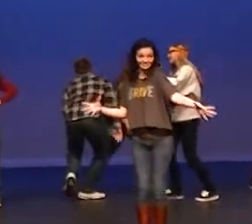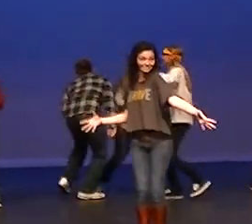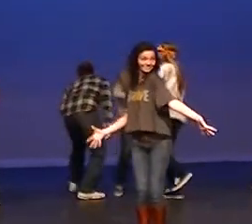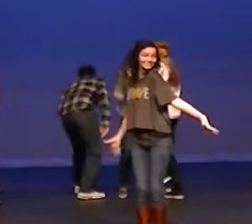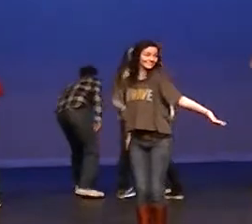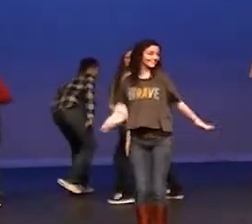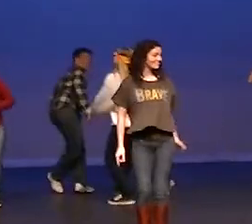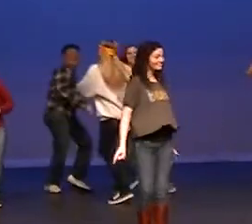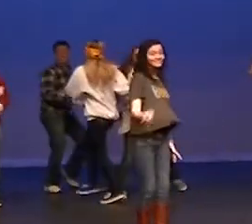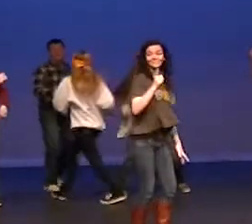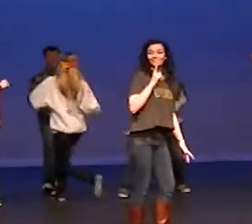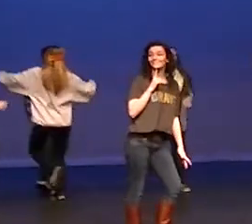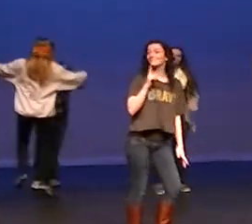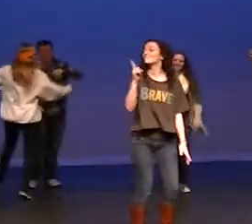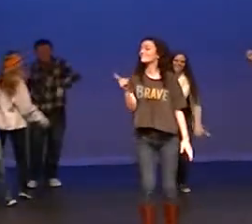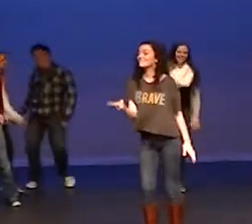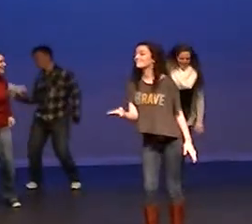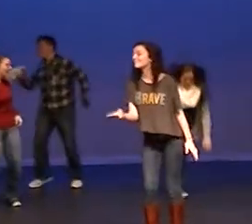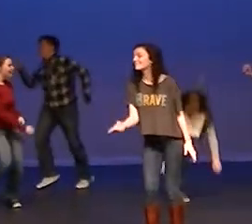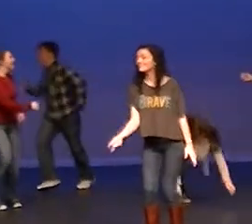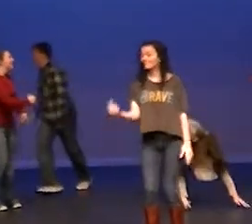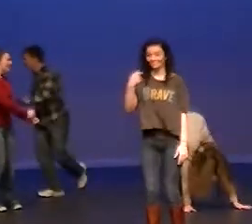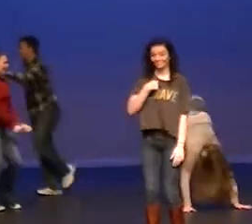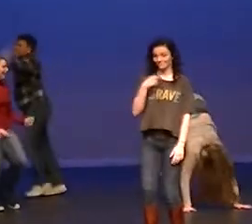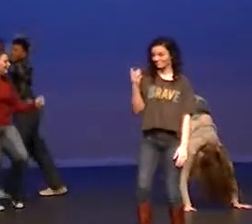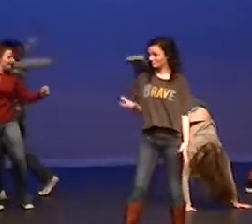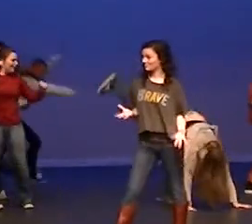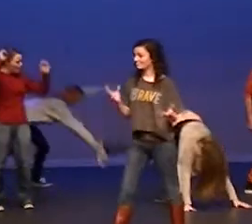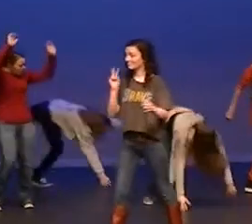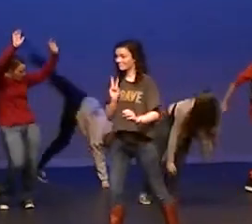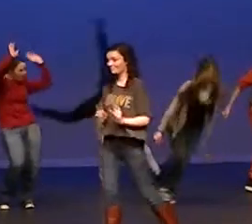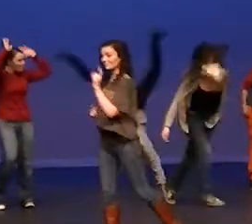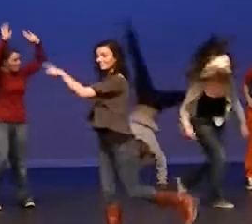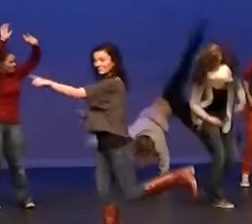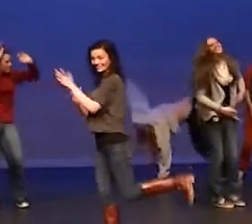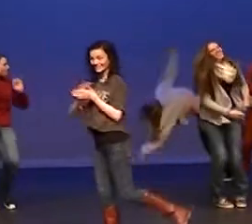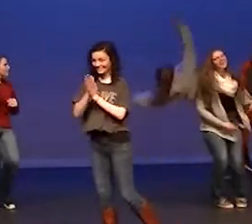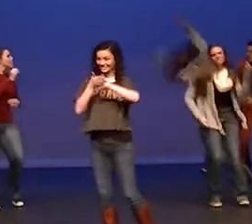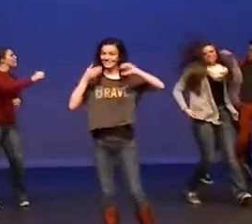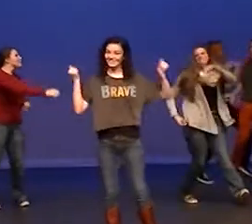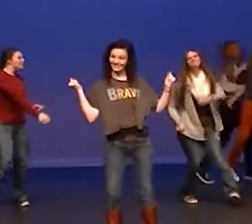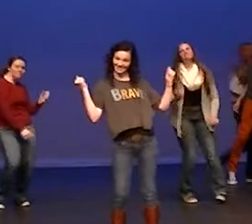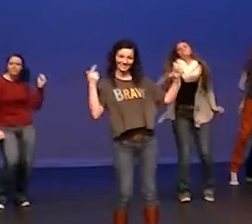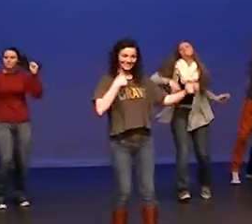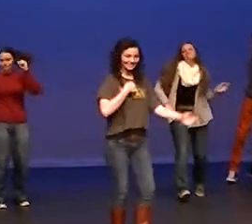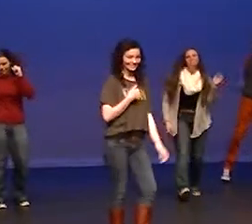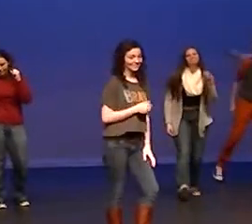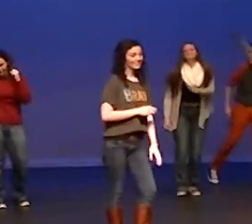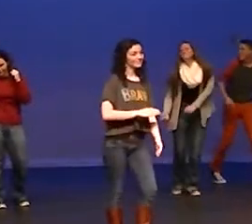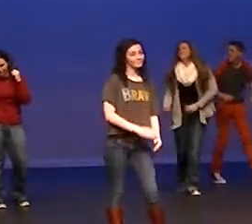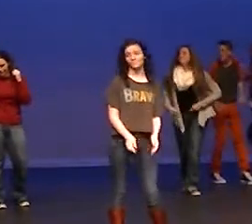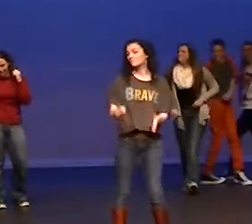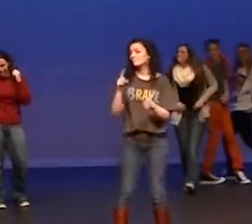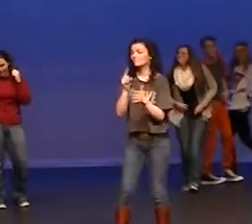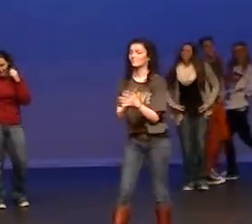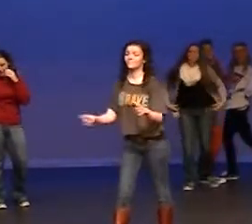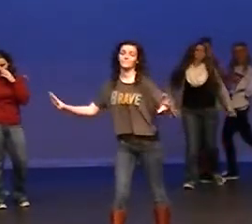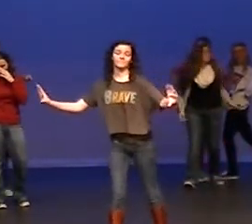out I wanna say I wanna see you be brave And since your